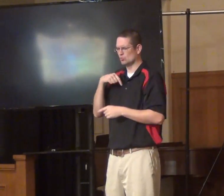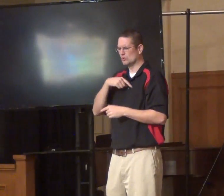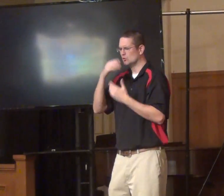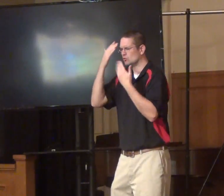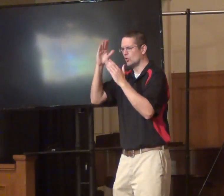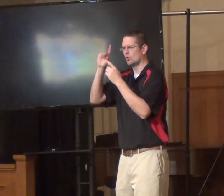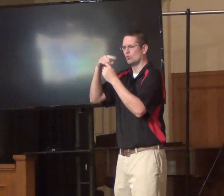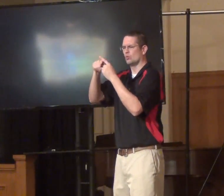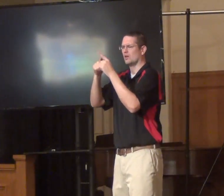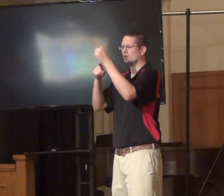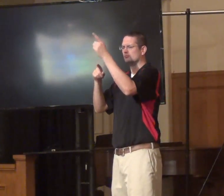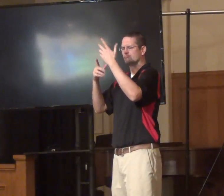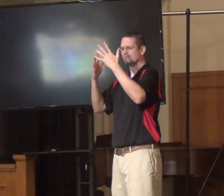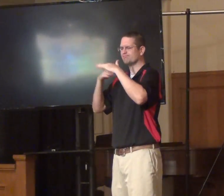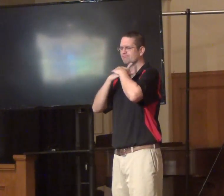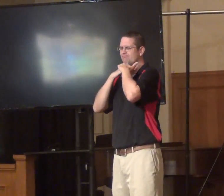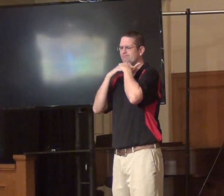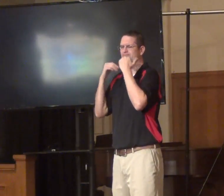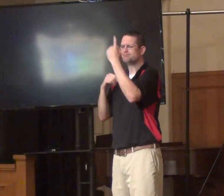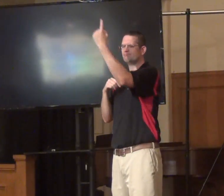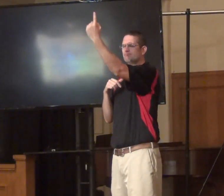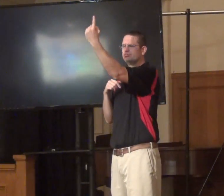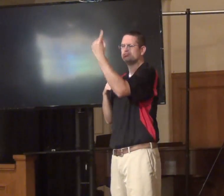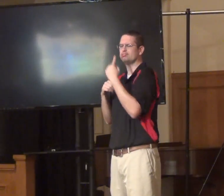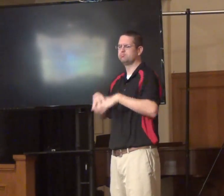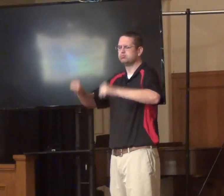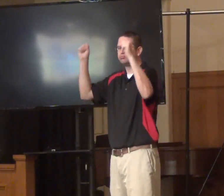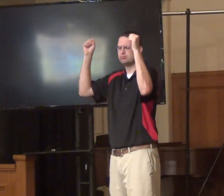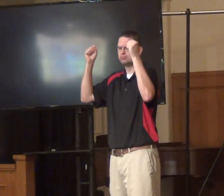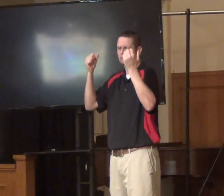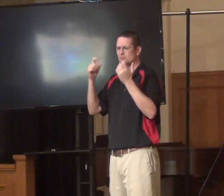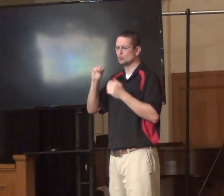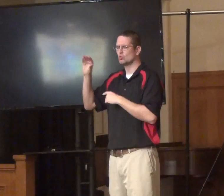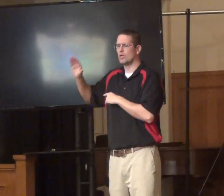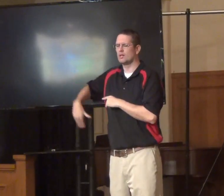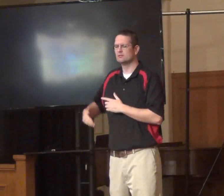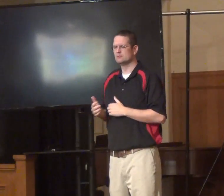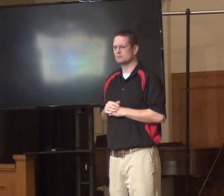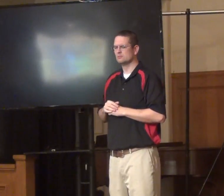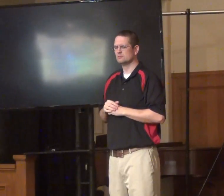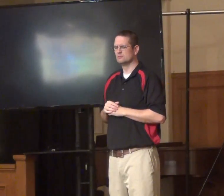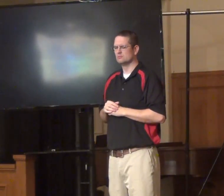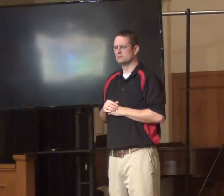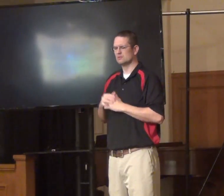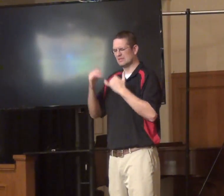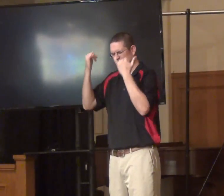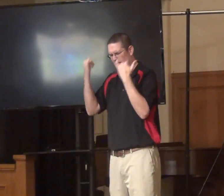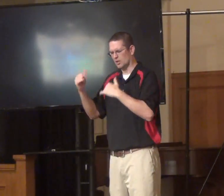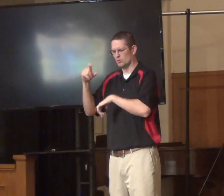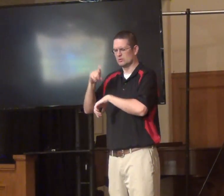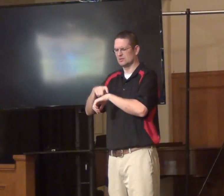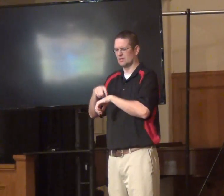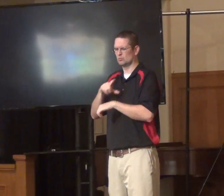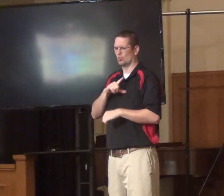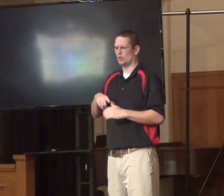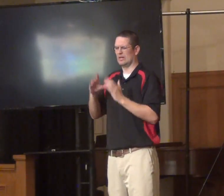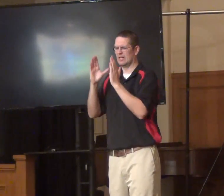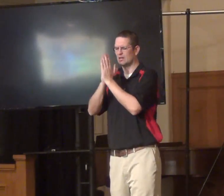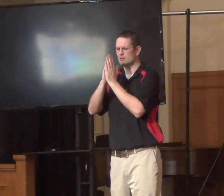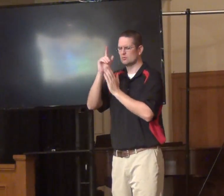of heaven is near. We know you will be done and you'll come and take over. We don't want it to be too late. Now is the